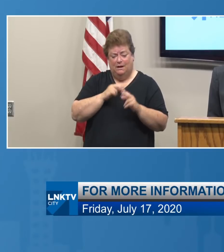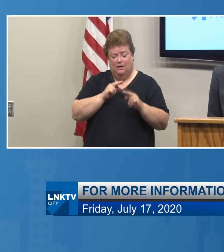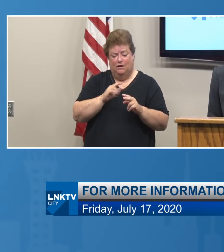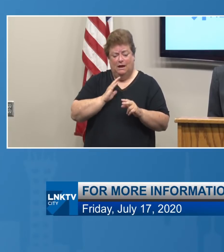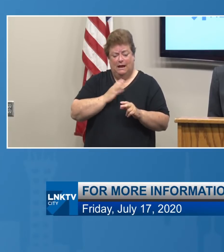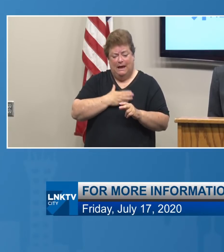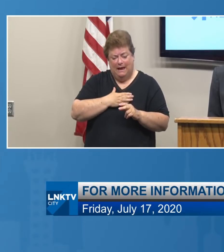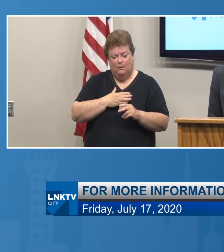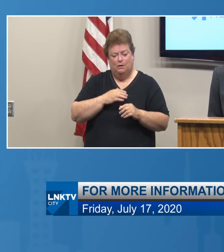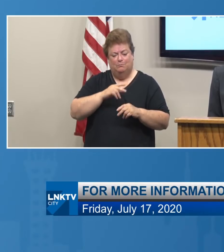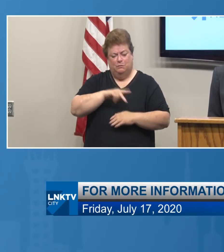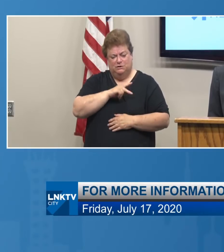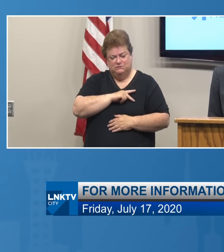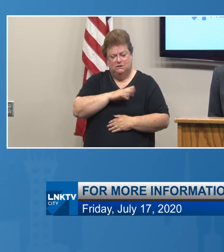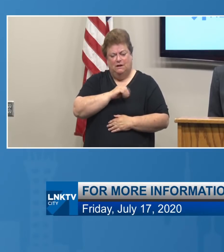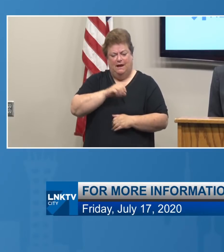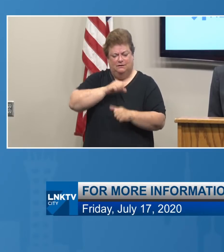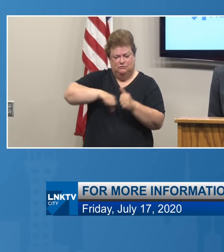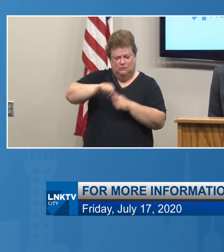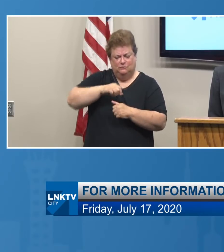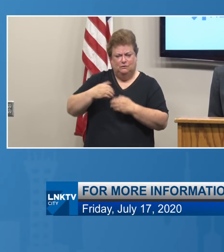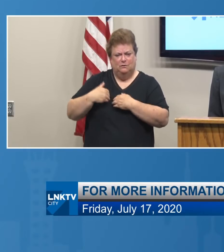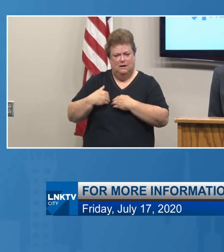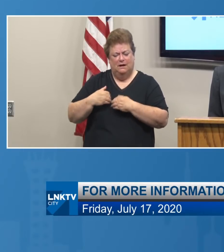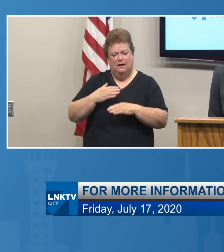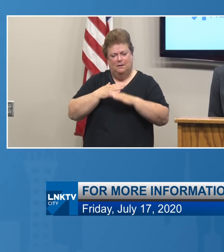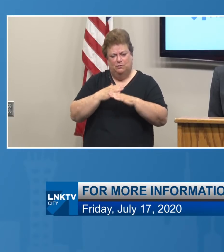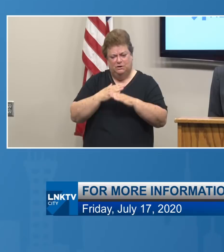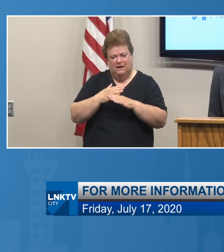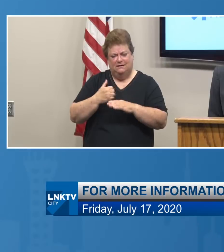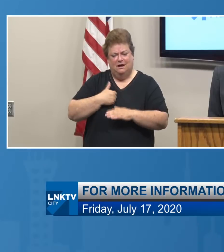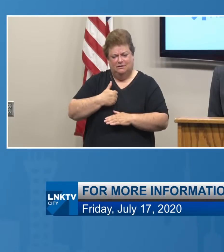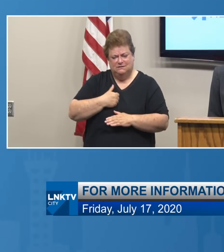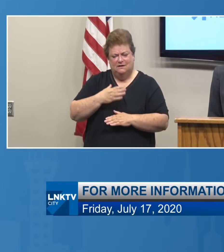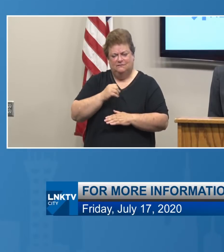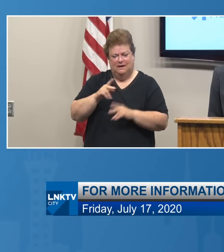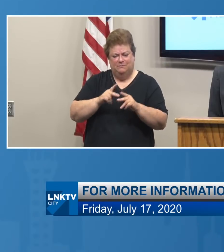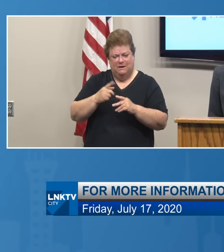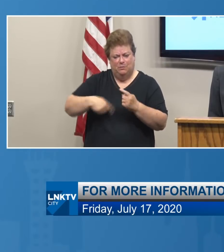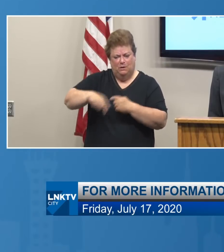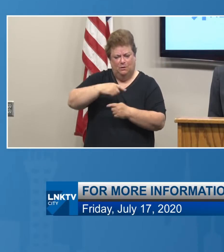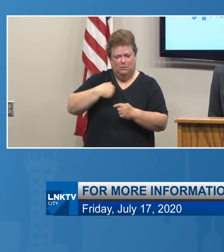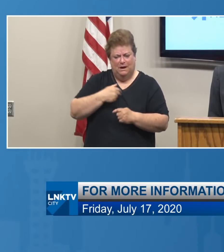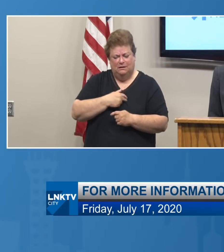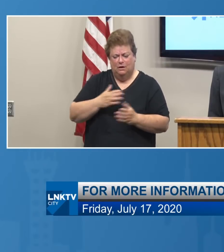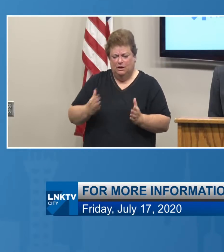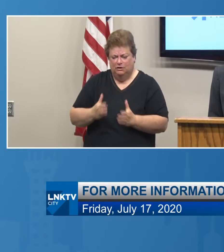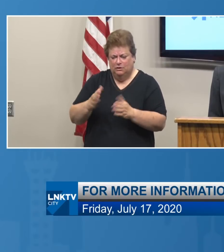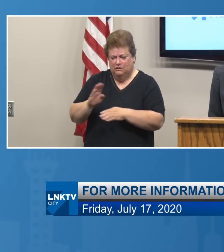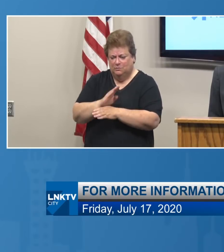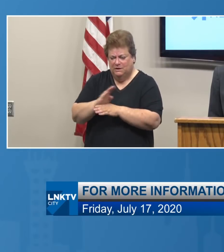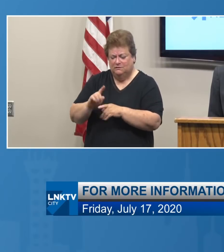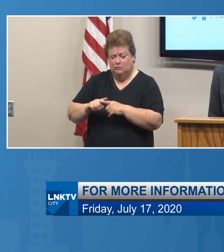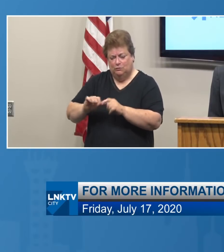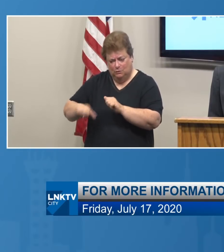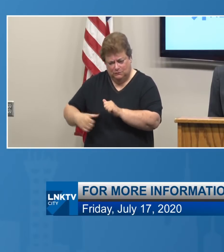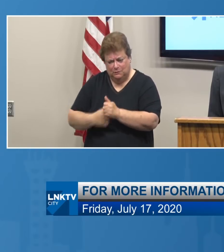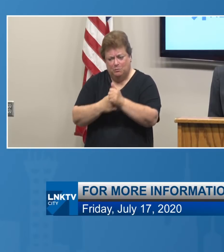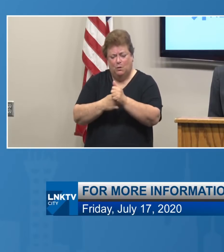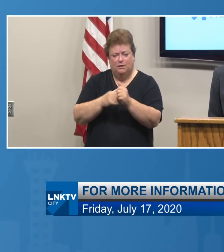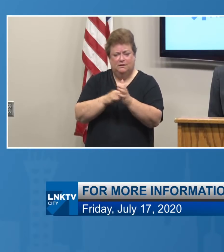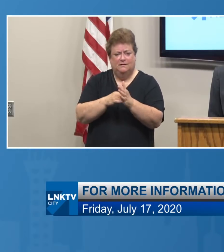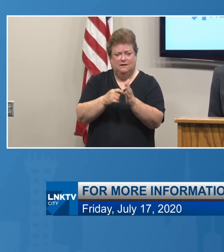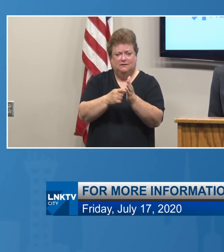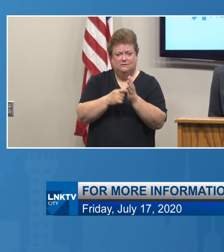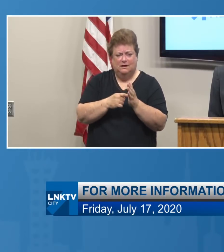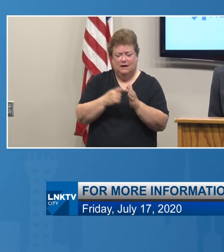social responsibility. Let's all protect ourselves and those around us. We encourage businesses to rally behind this measure, and for those